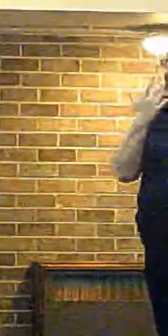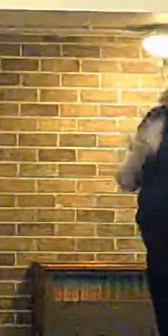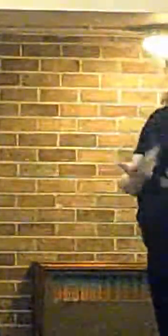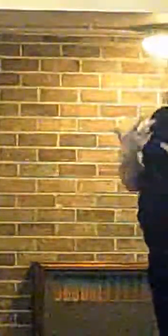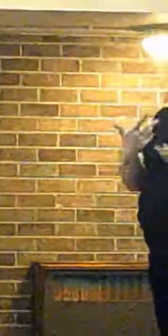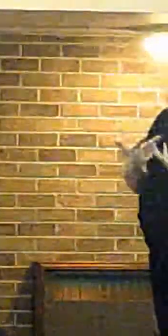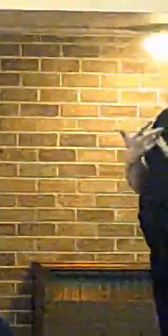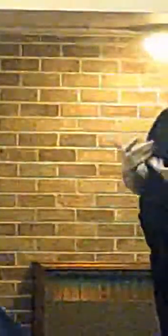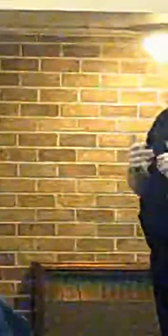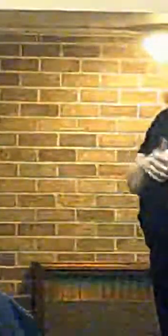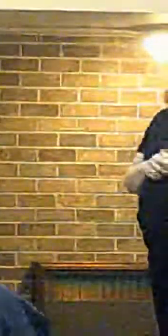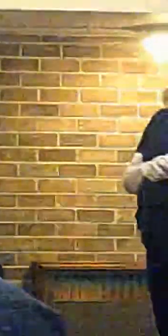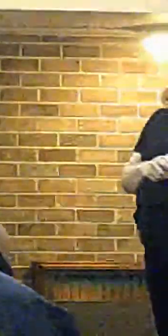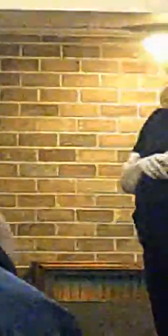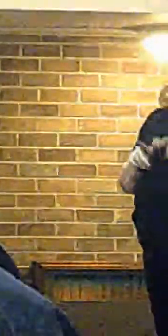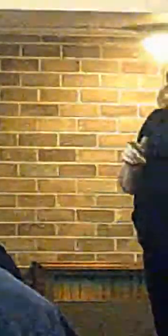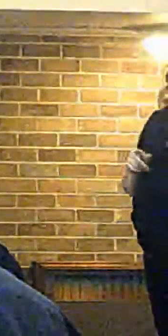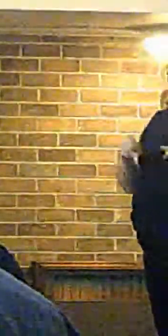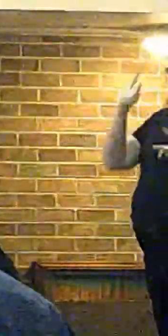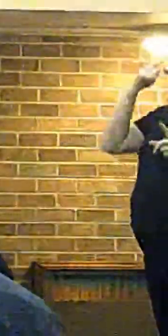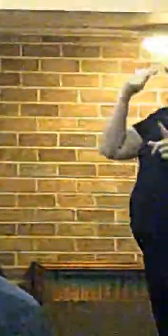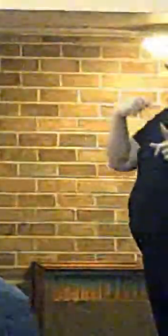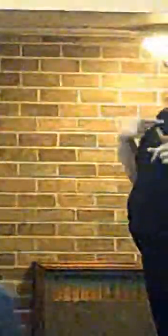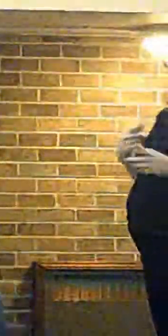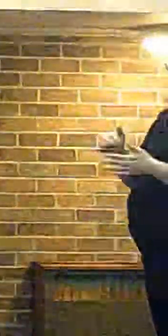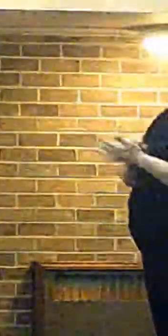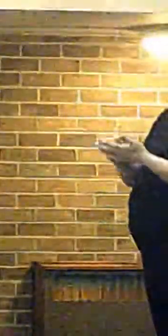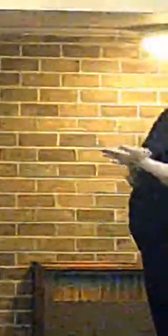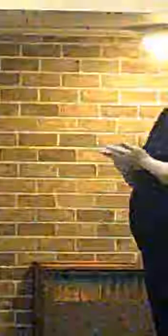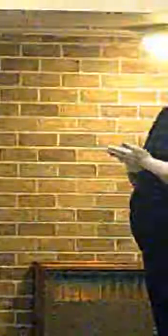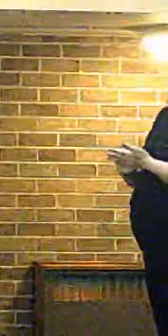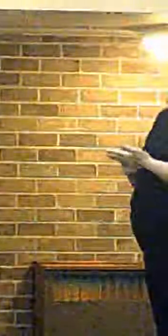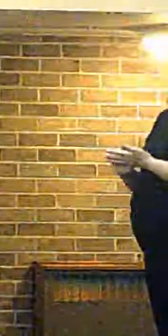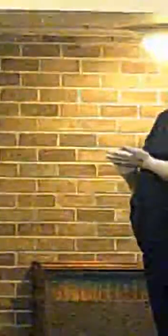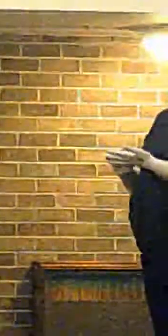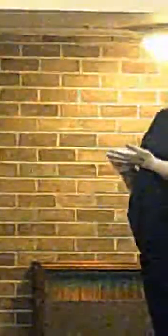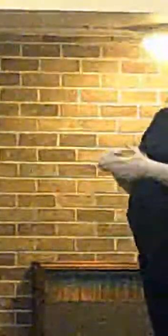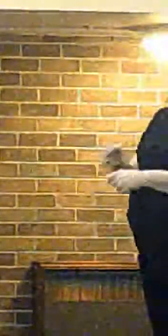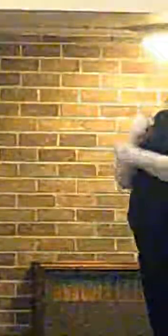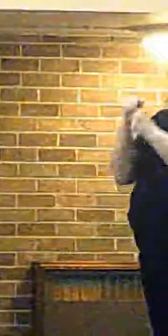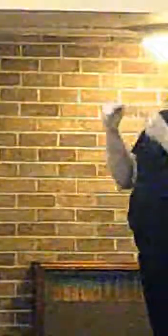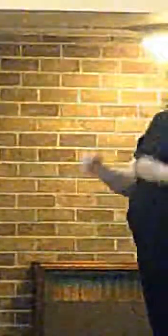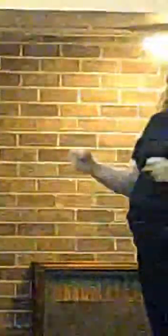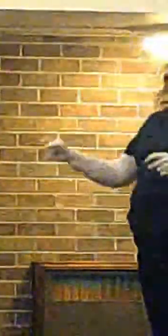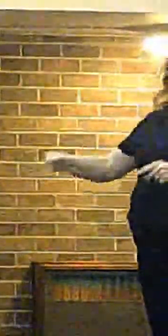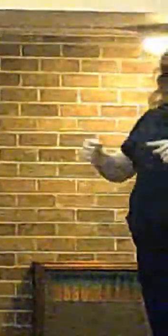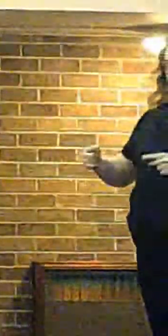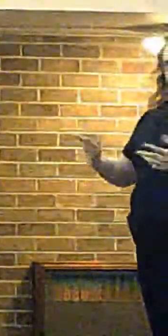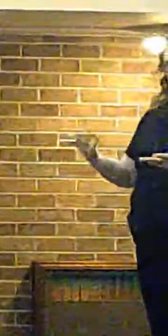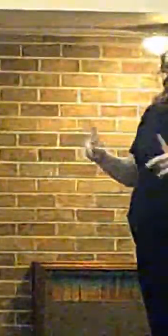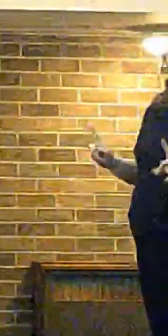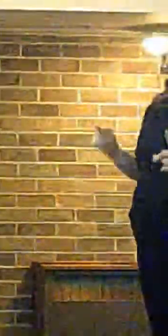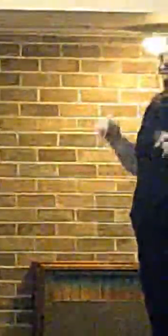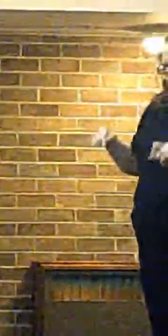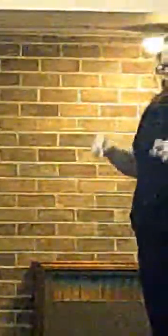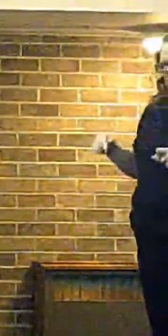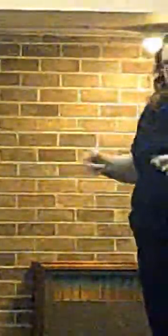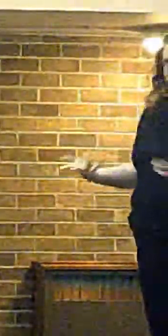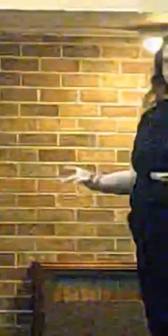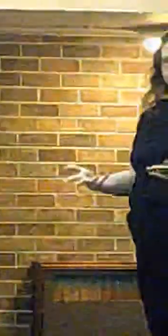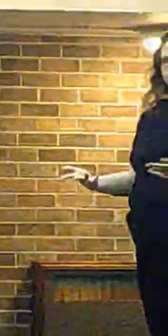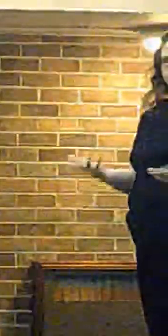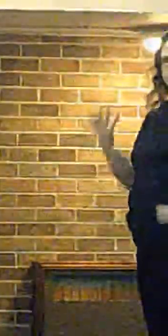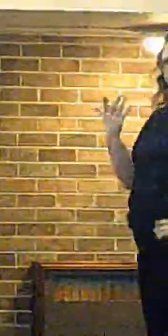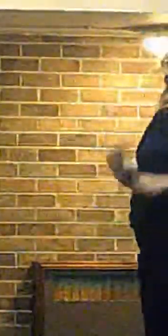All I'm asking you is, what did you have in your mind when you wrote these paragraphs that said this is strong opposition compared with,